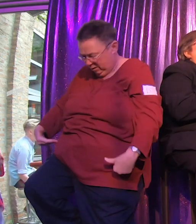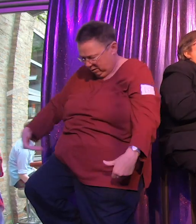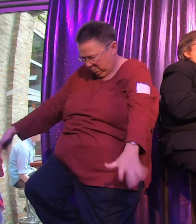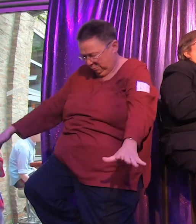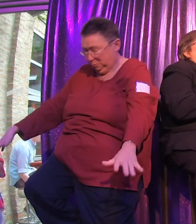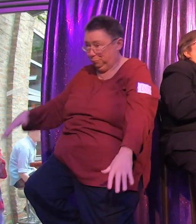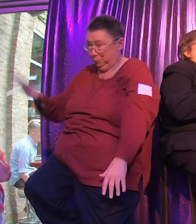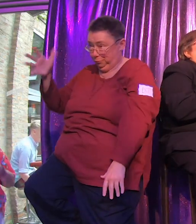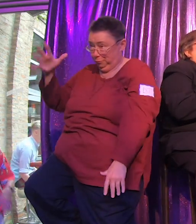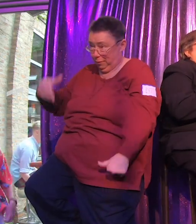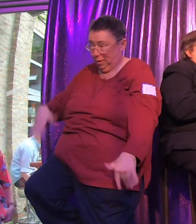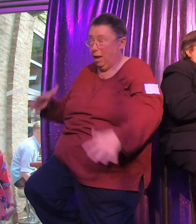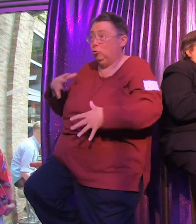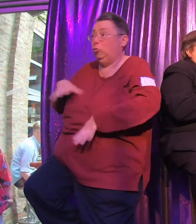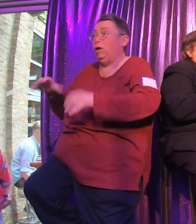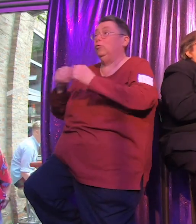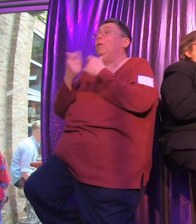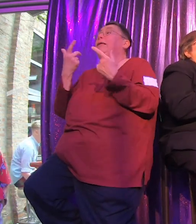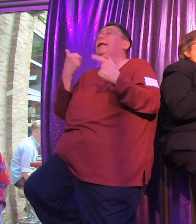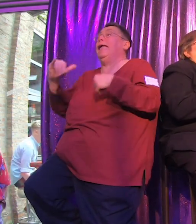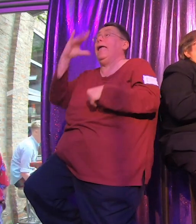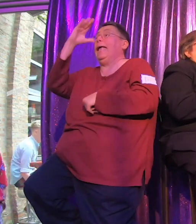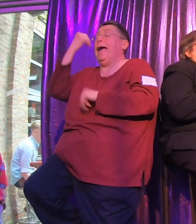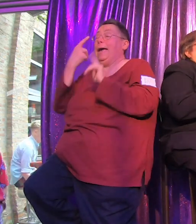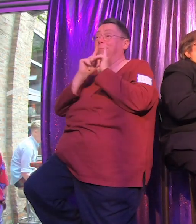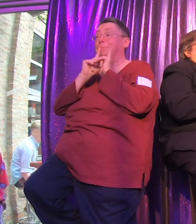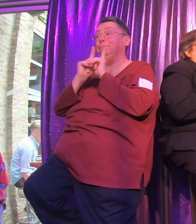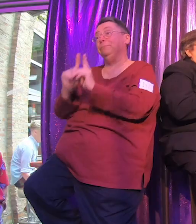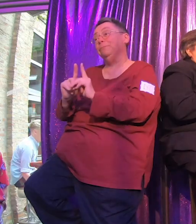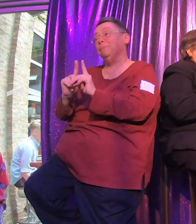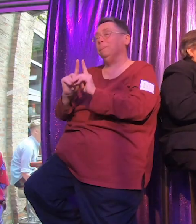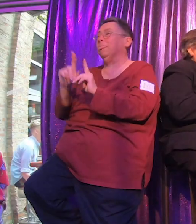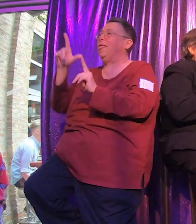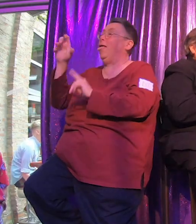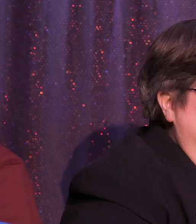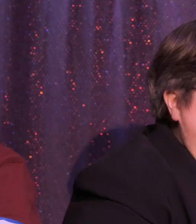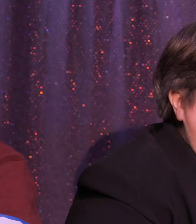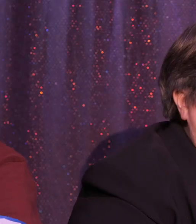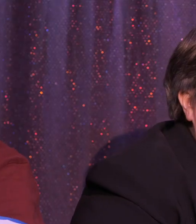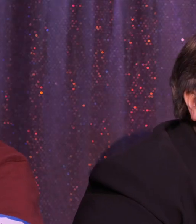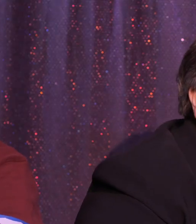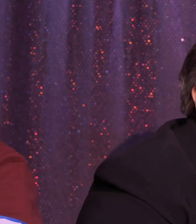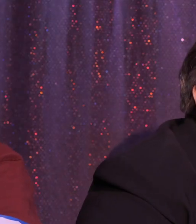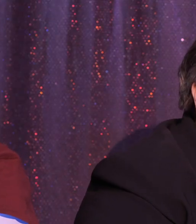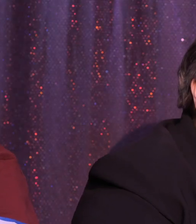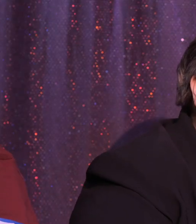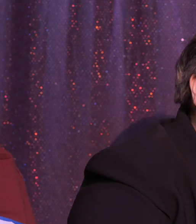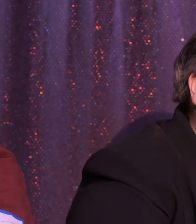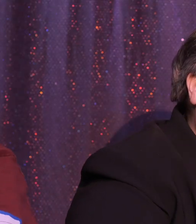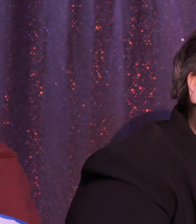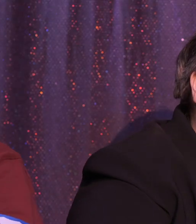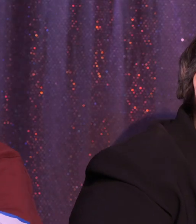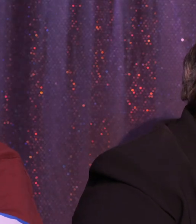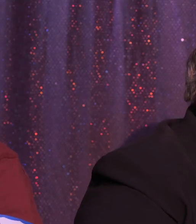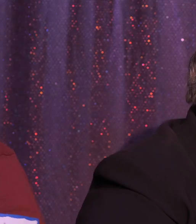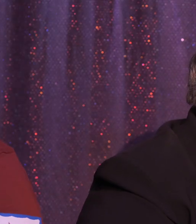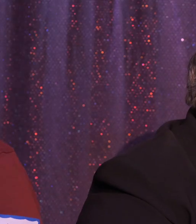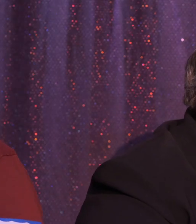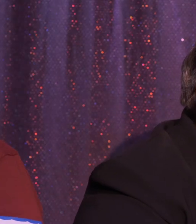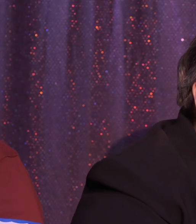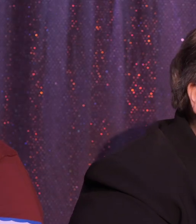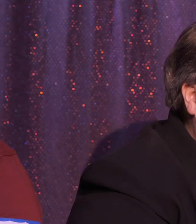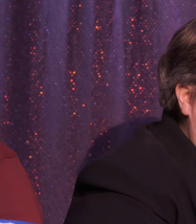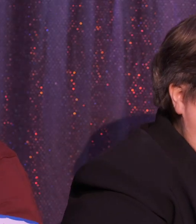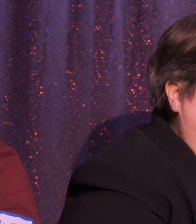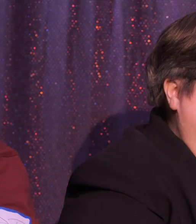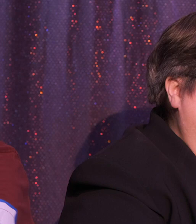dress that I went with a gay guy, Lewis Morgan, who I'm still friends with his mother. Unfortunately, he passed away from AIDS.